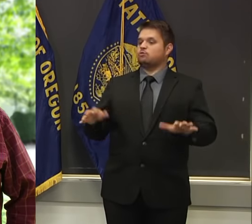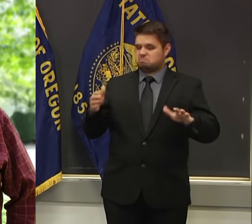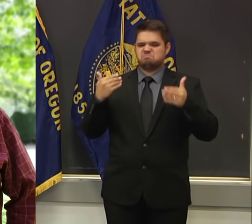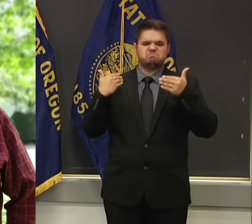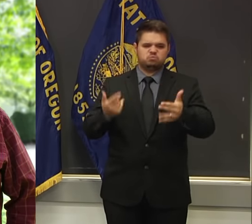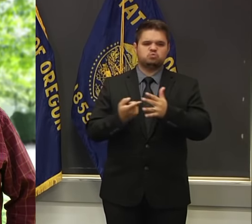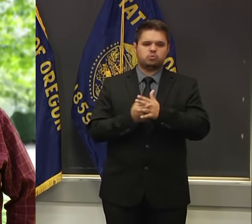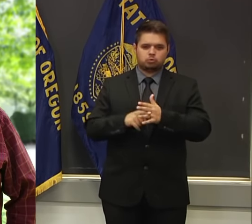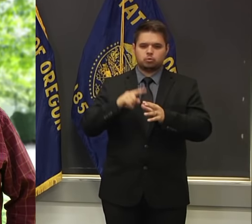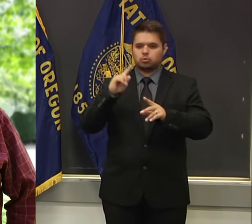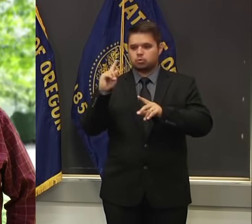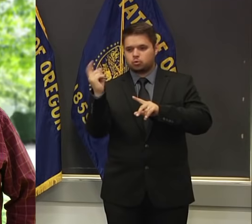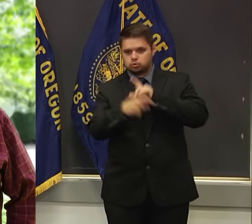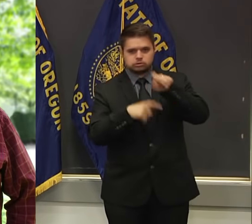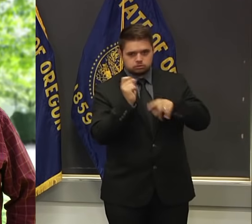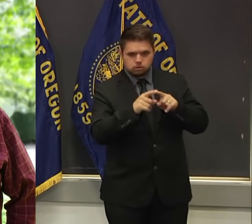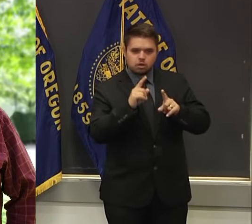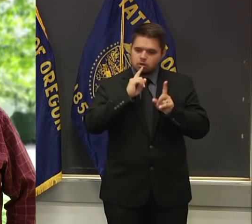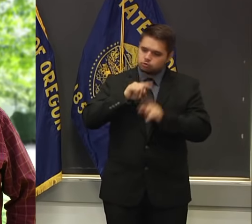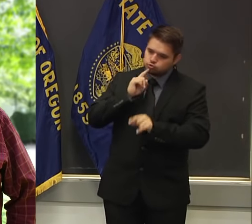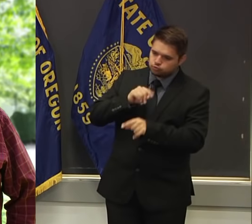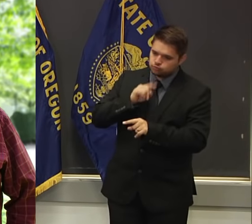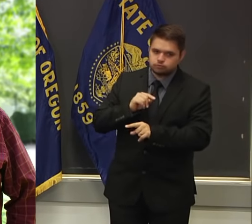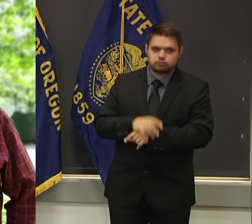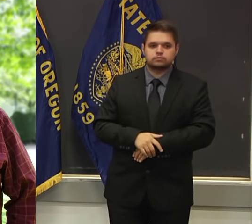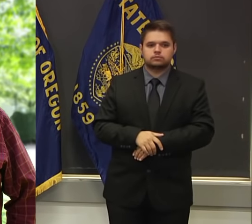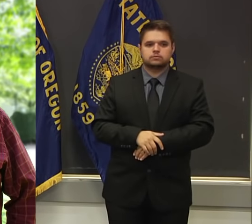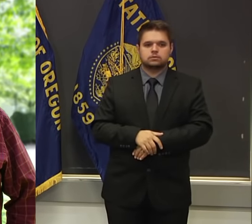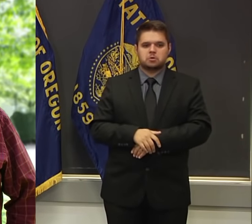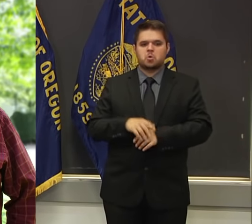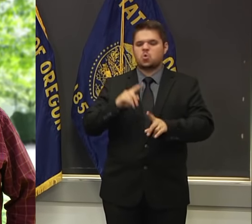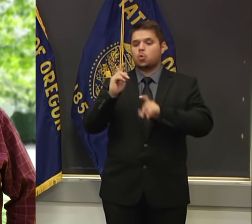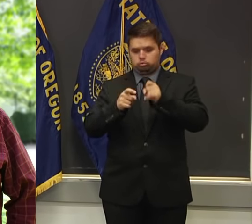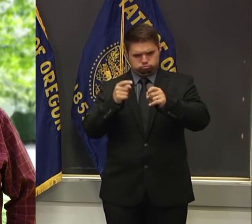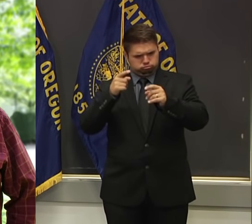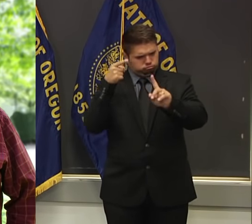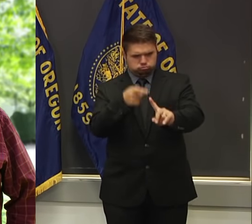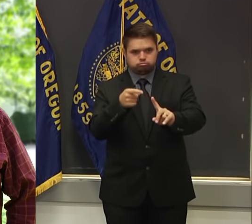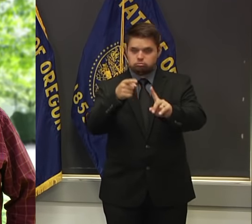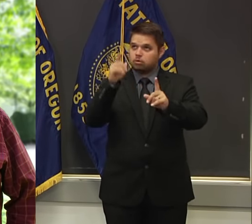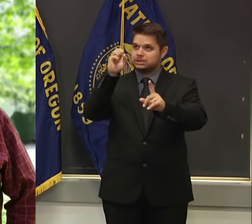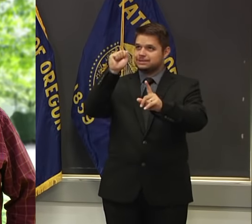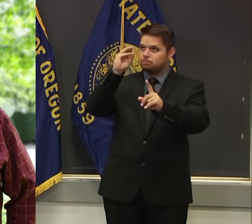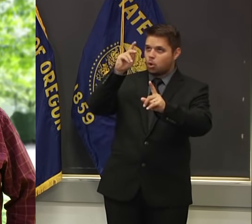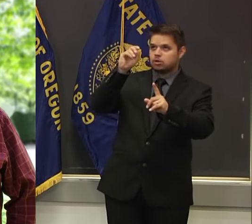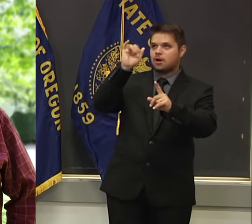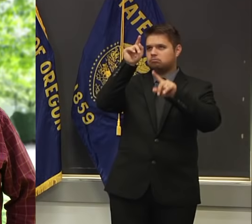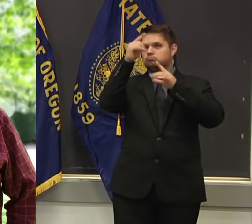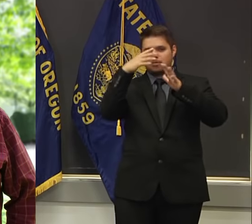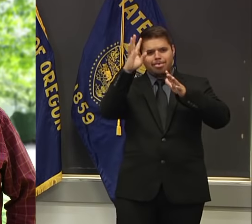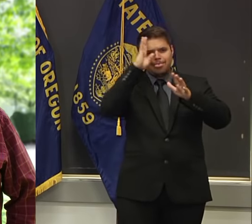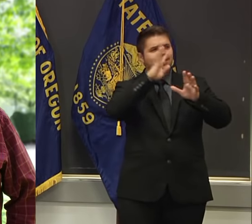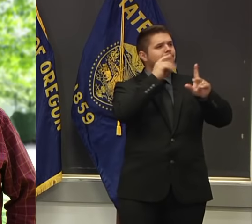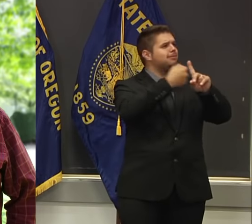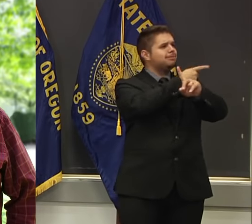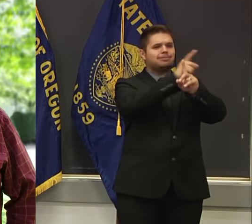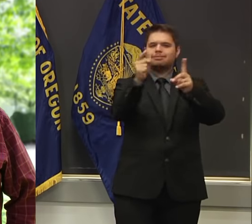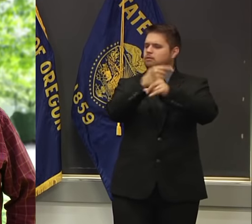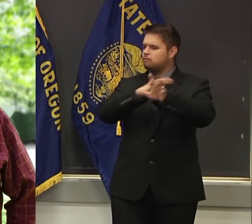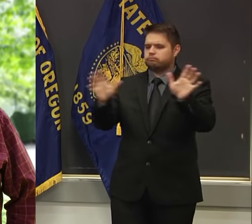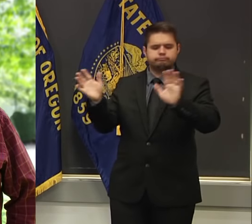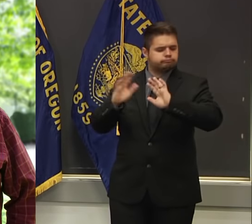get to as many questions about the wildfire smoke issues, and so that's what we're going to be focusing on. We won't be taking questions on other